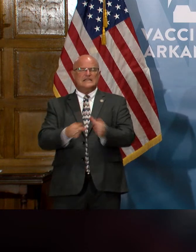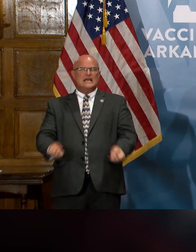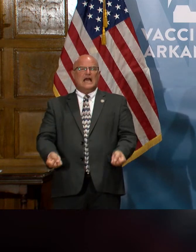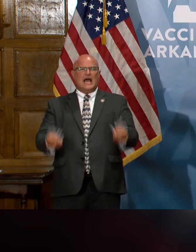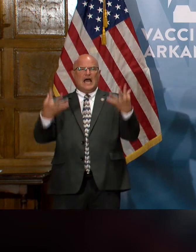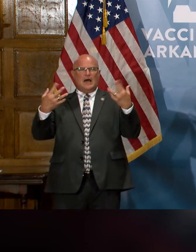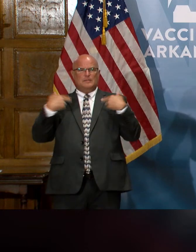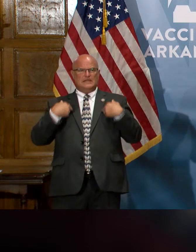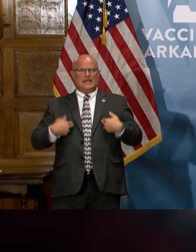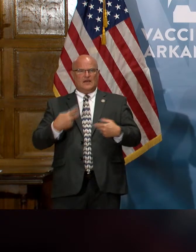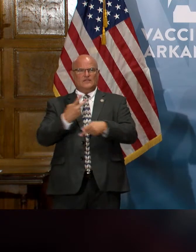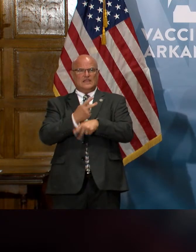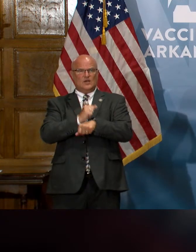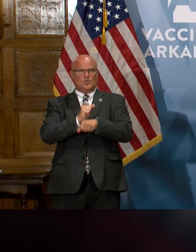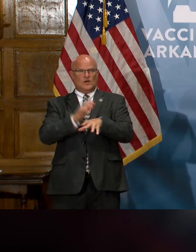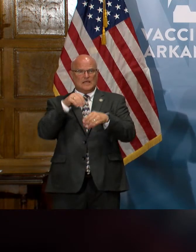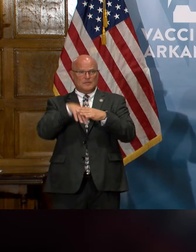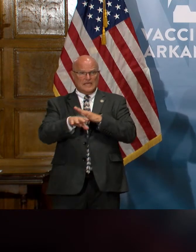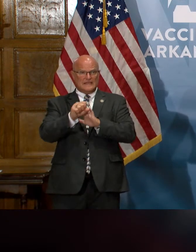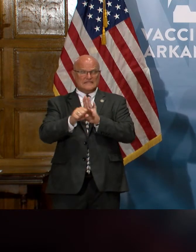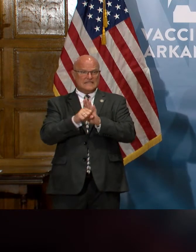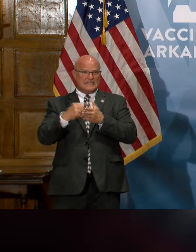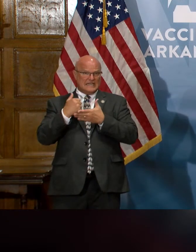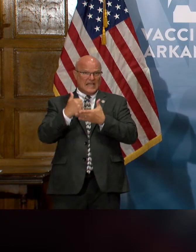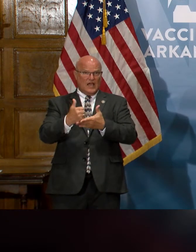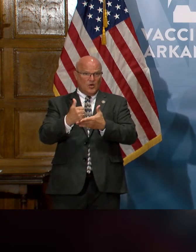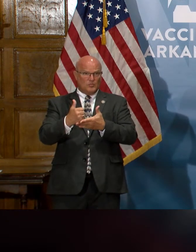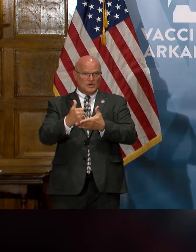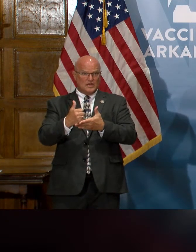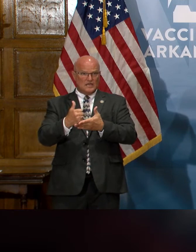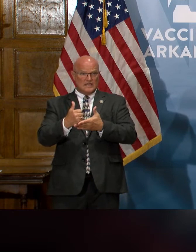many healthcare workers are actually coming into the state to help, if that's